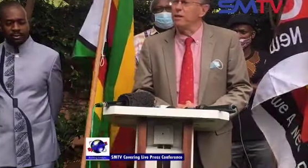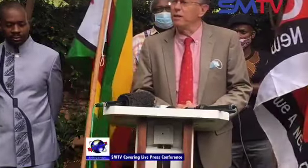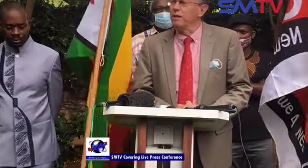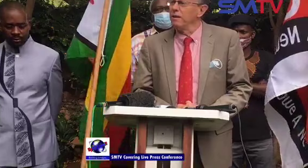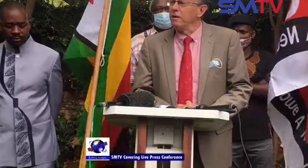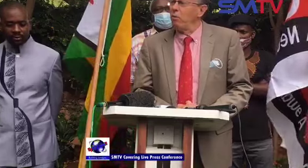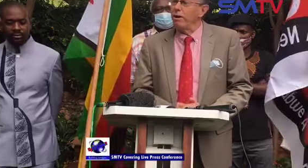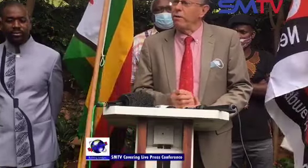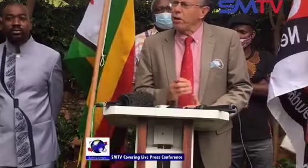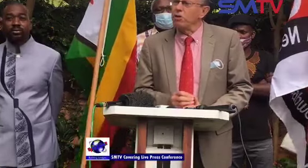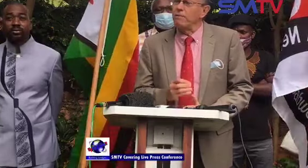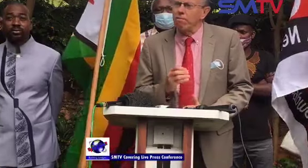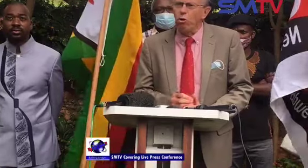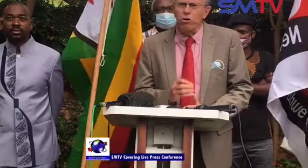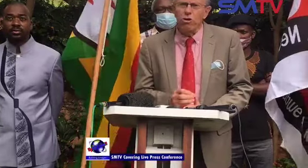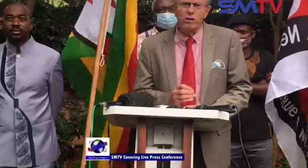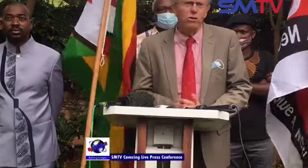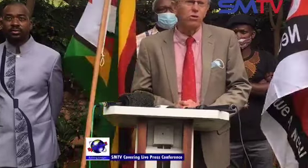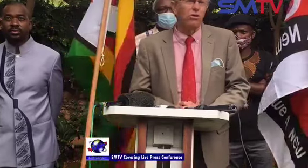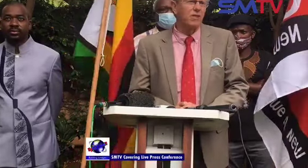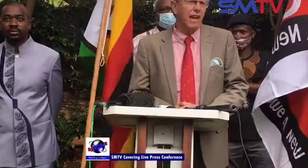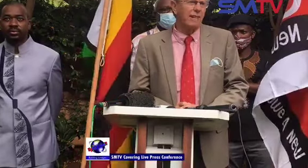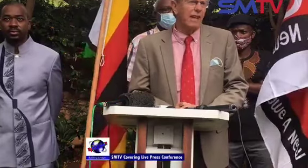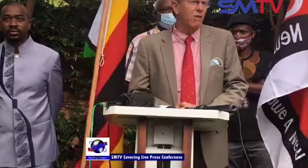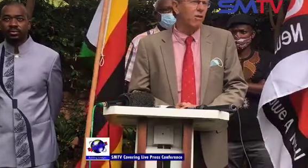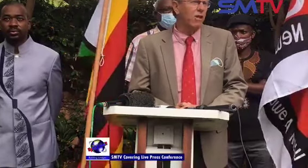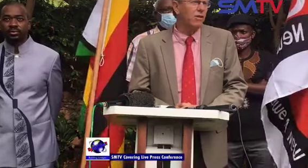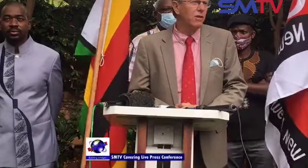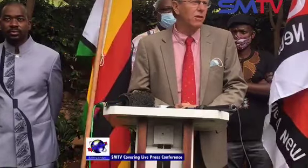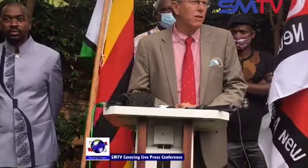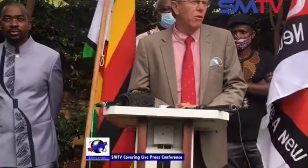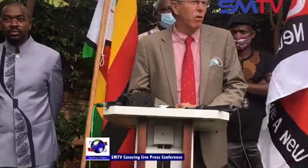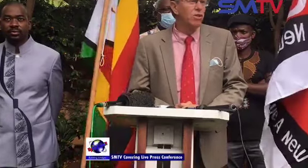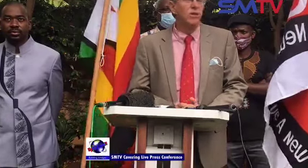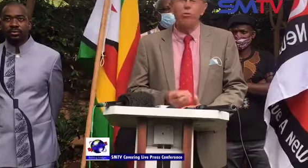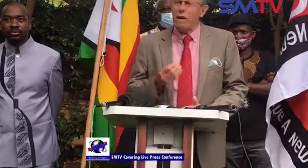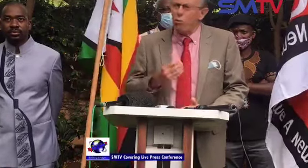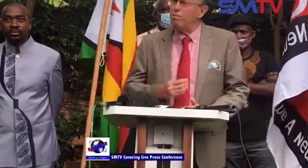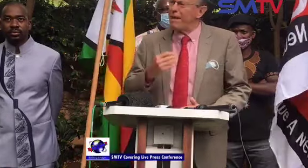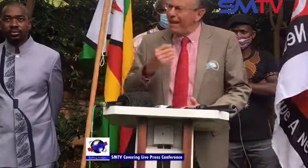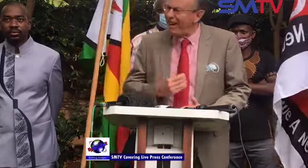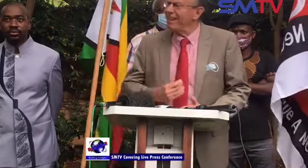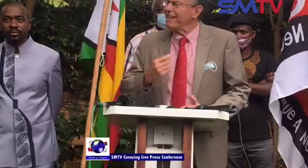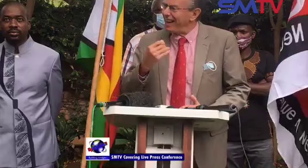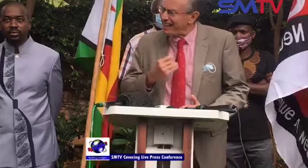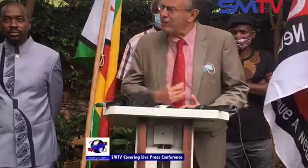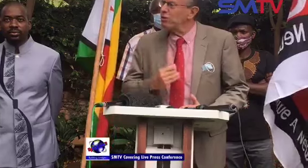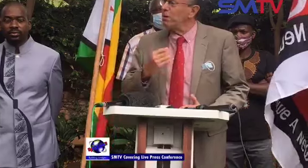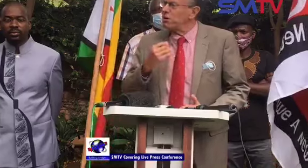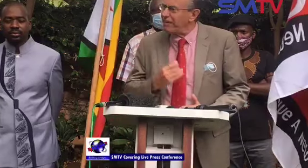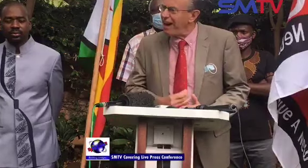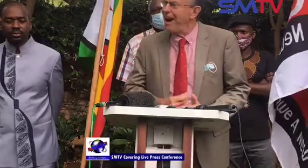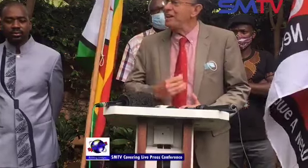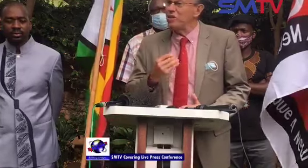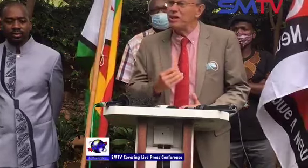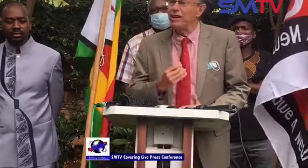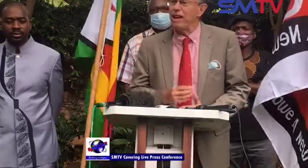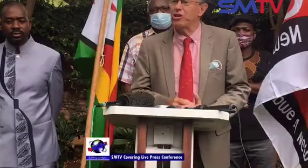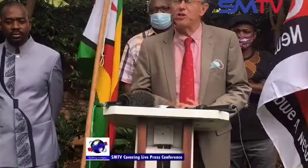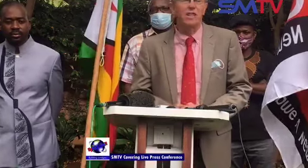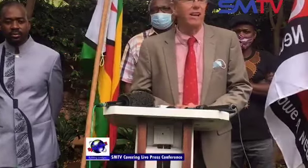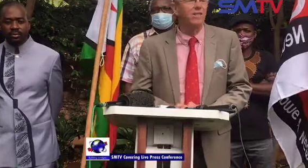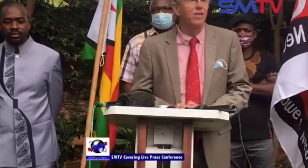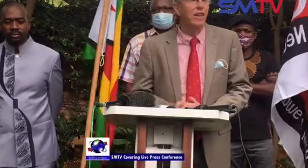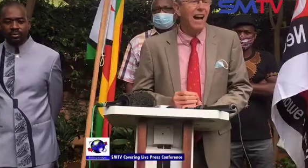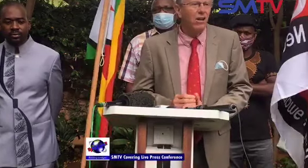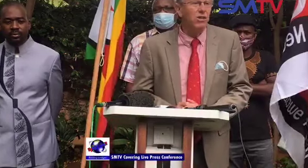year, one of the most important resolutions at that Congress was that we would be held accountable to the highest